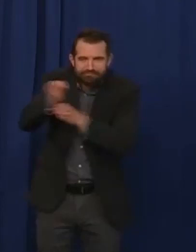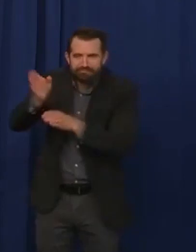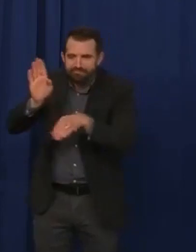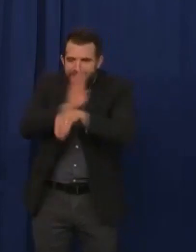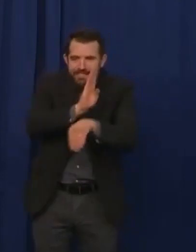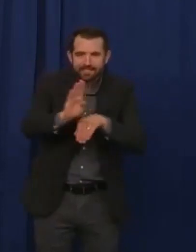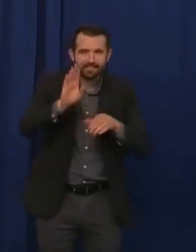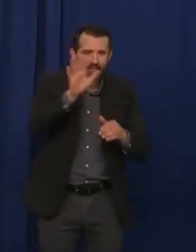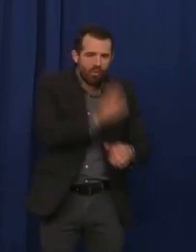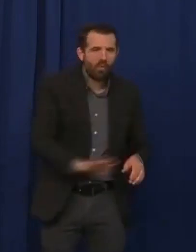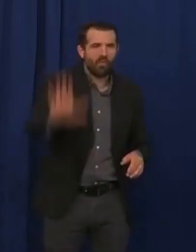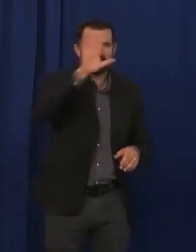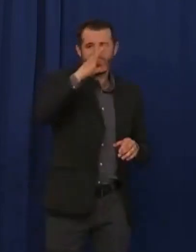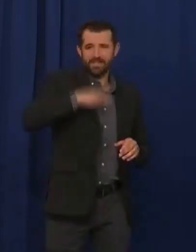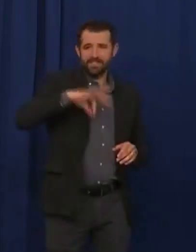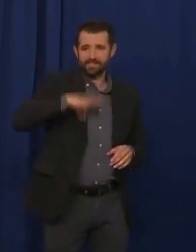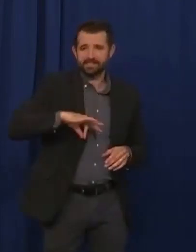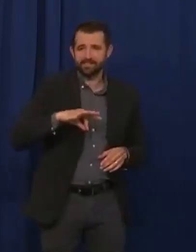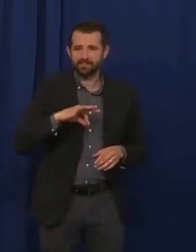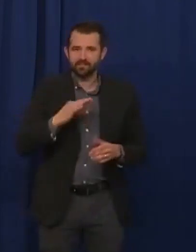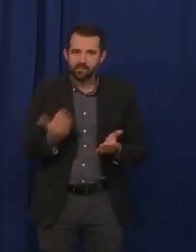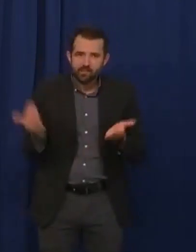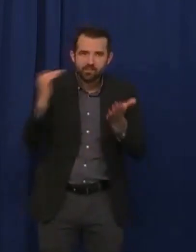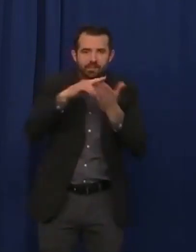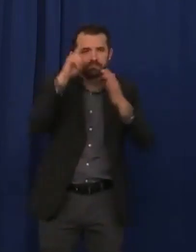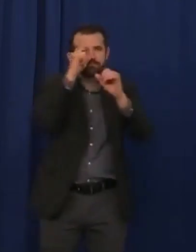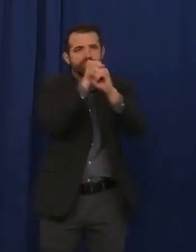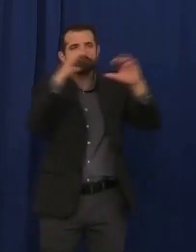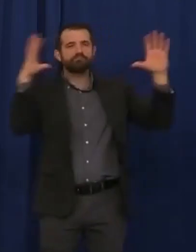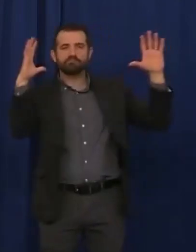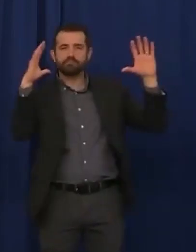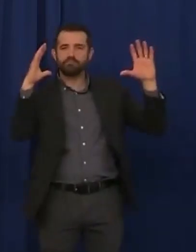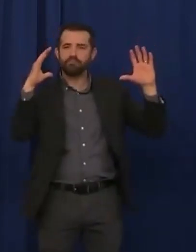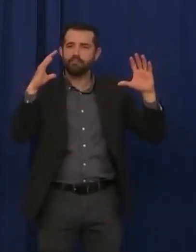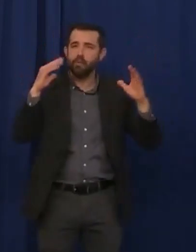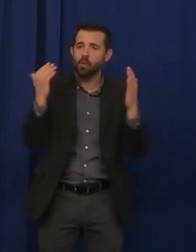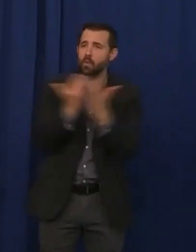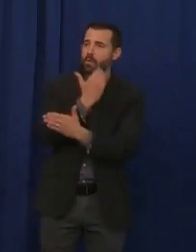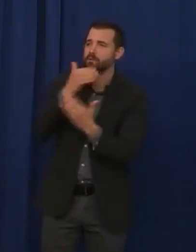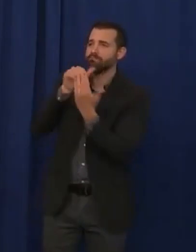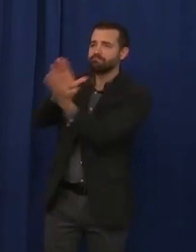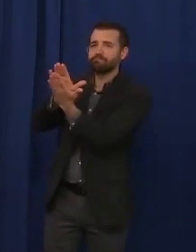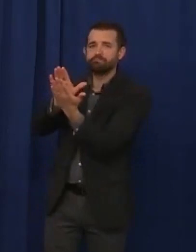state to reimagine and reinvent how we do things in this state